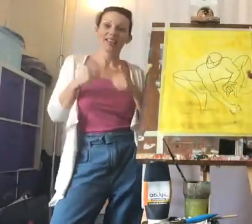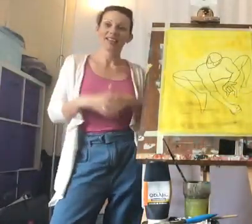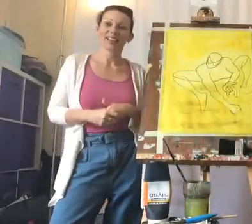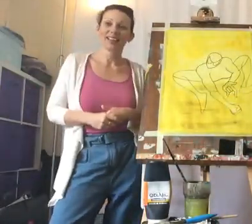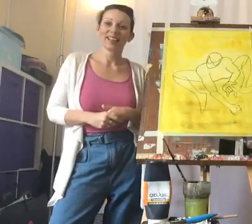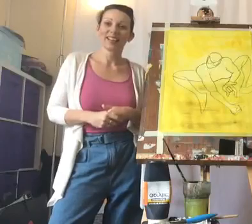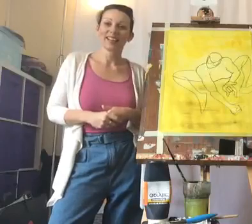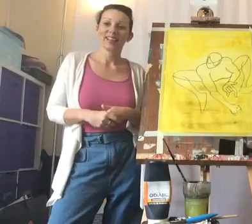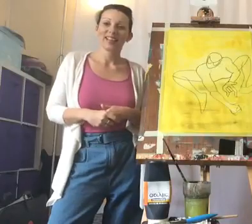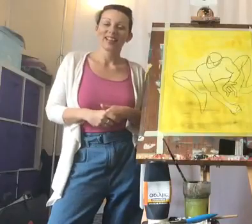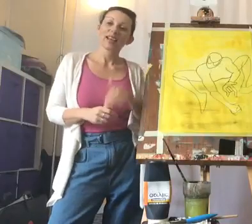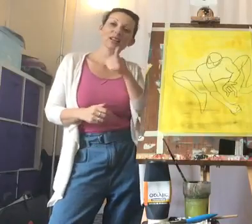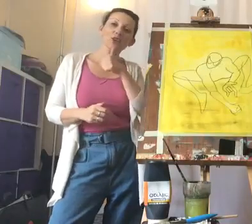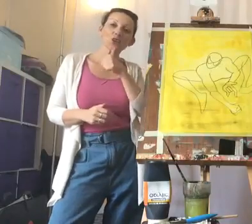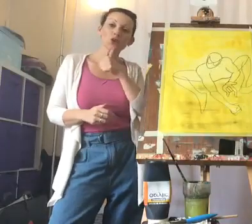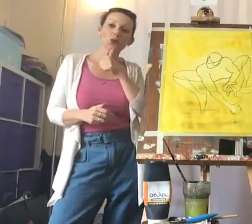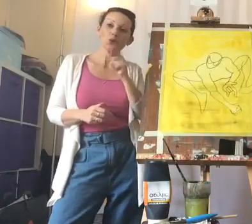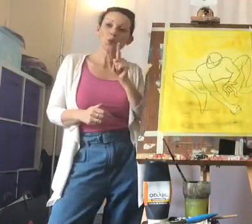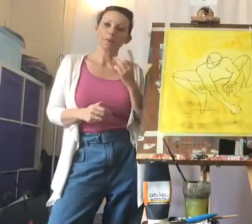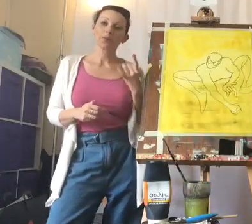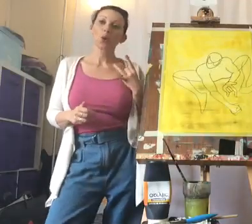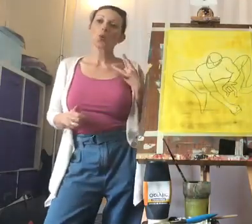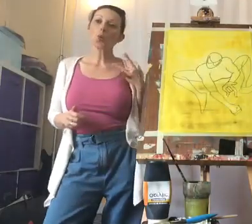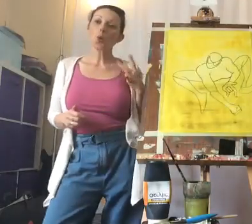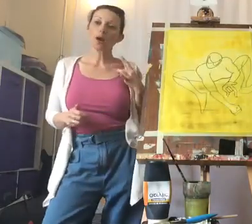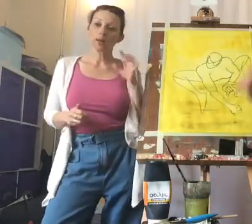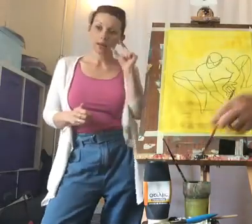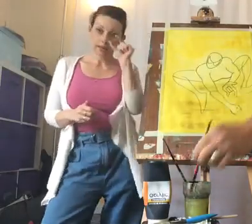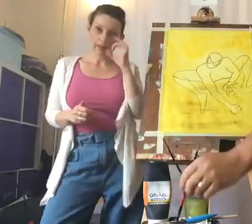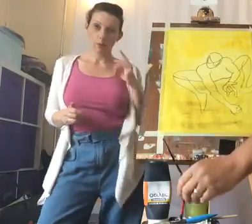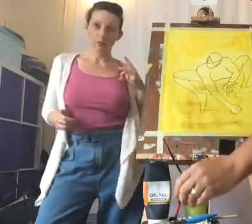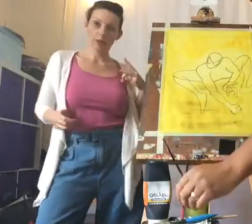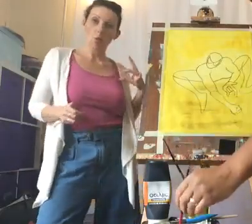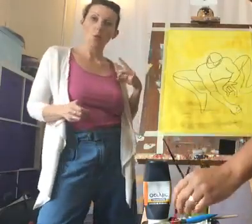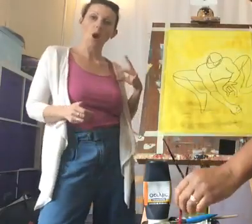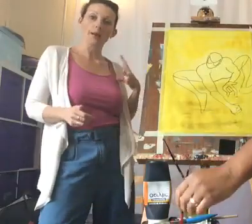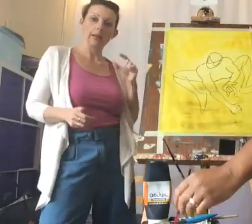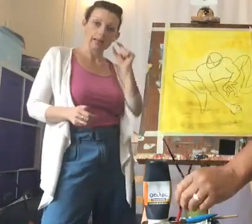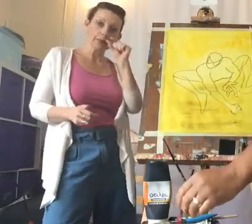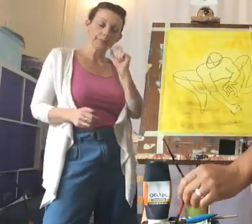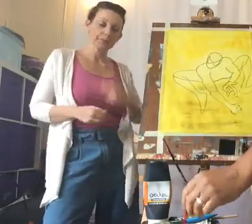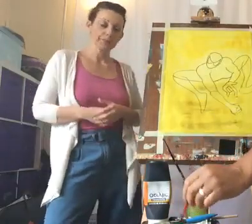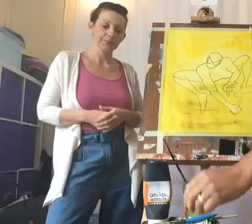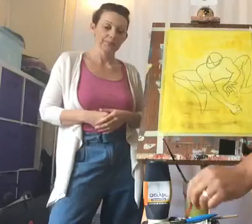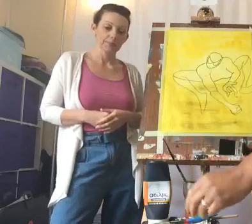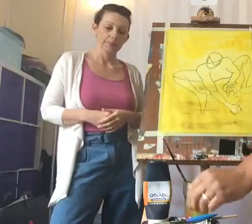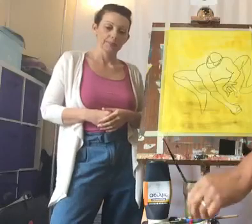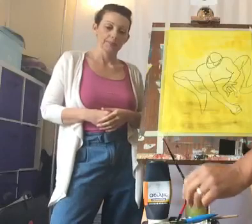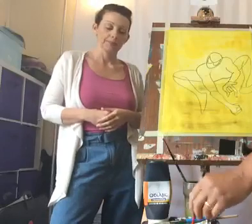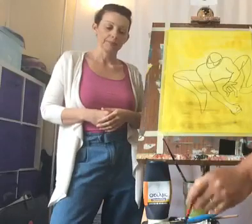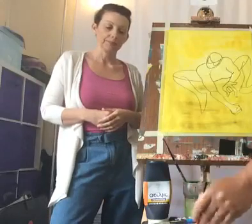Right. And I'm only going to use a little bit of white at first. So I'm going to start with the lightest colour I've got, and that's